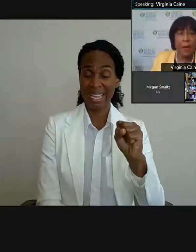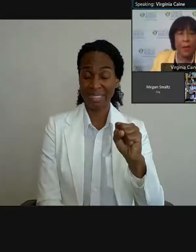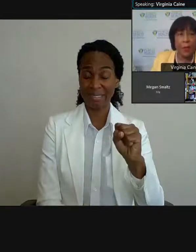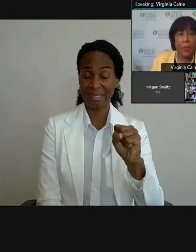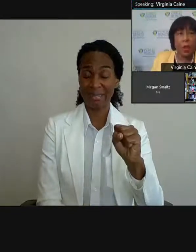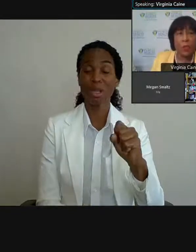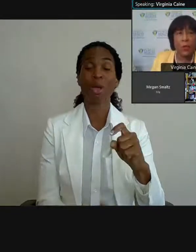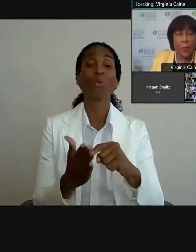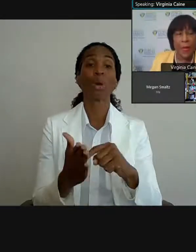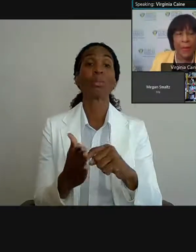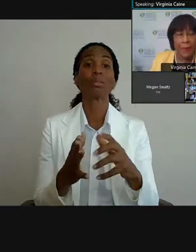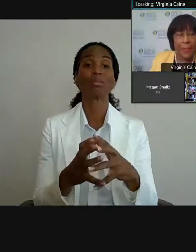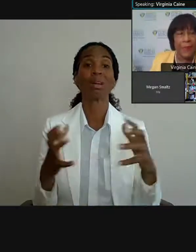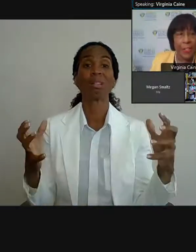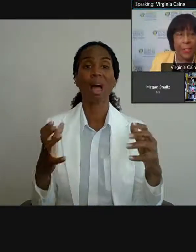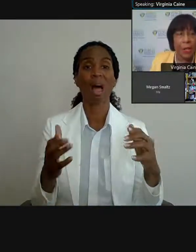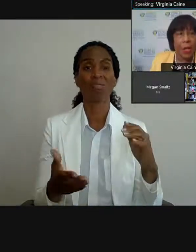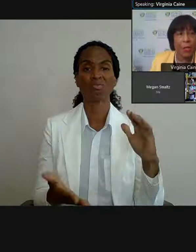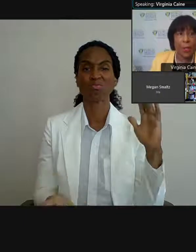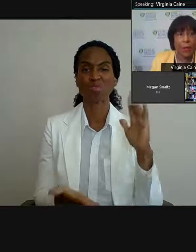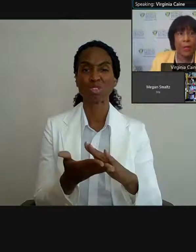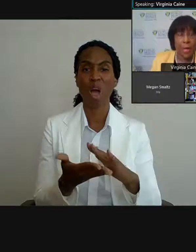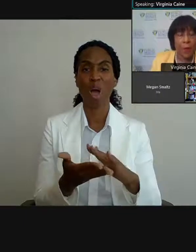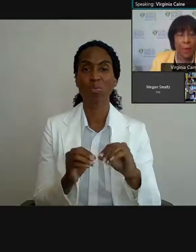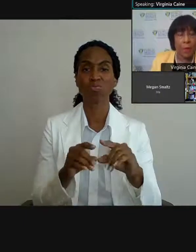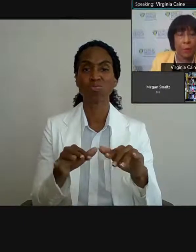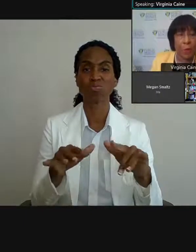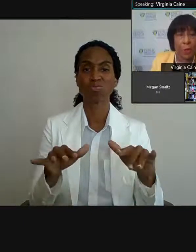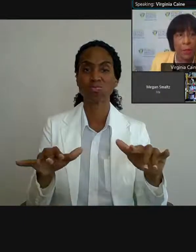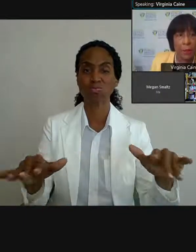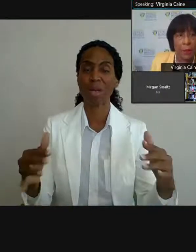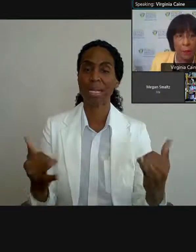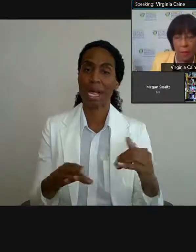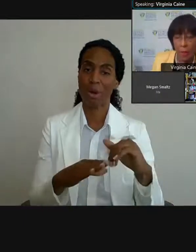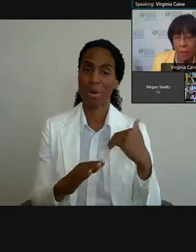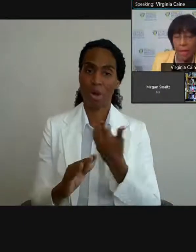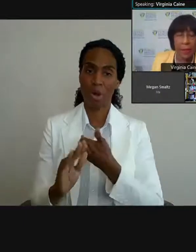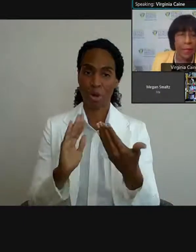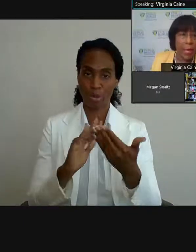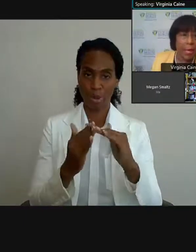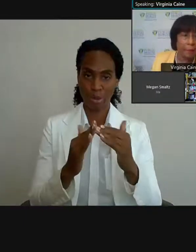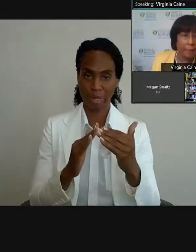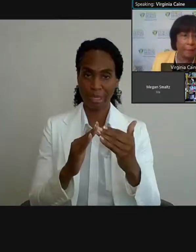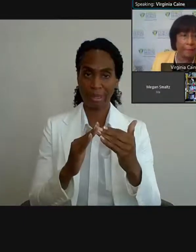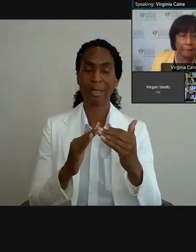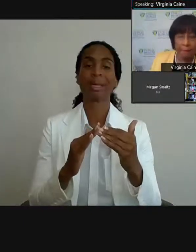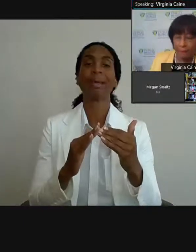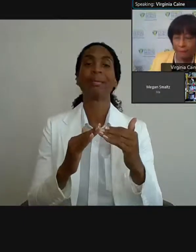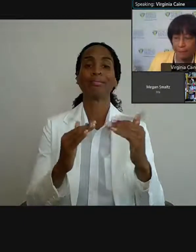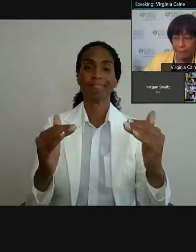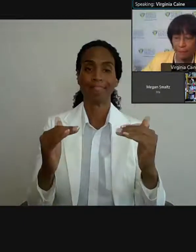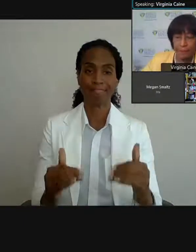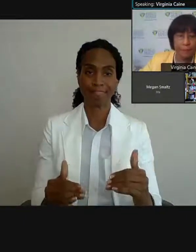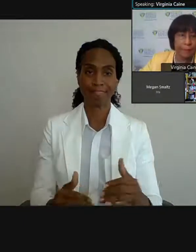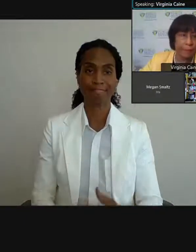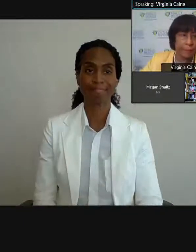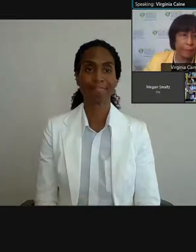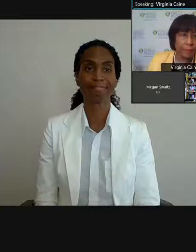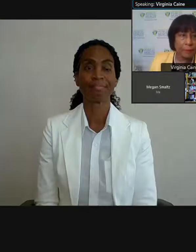significant amount of low spread of infection occurring now in our community. Next slide.